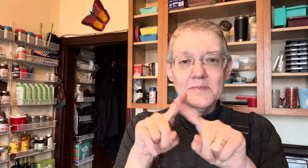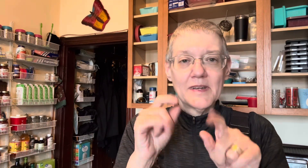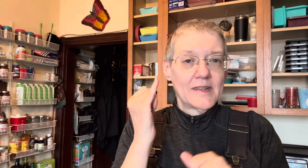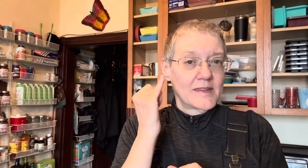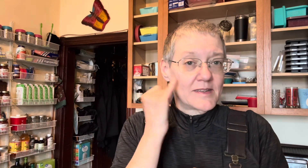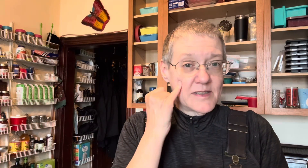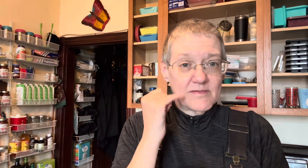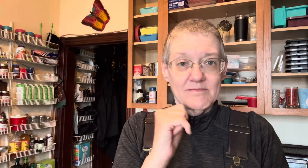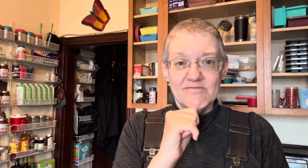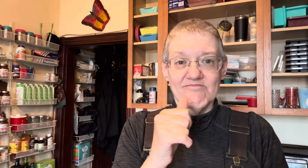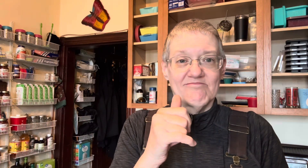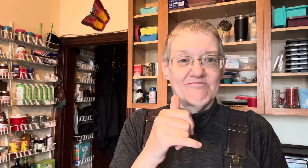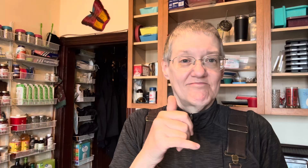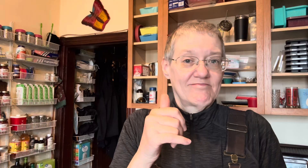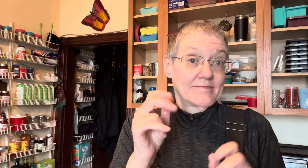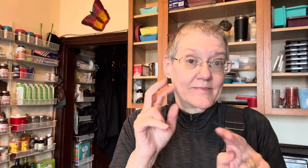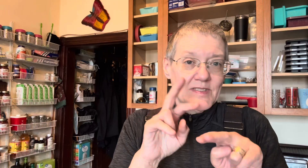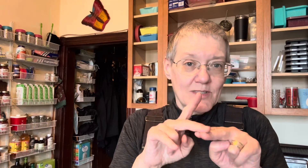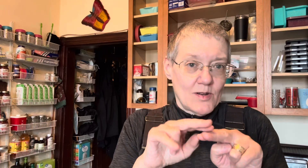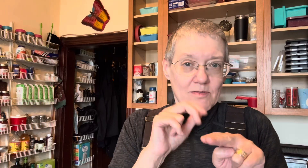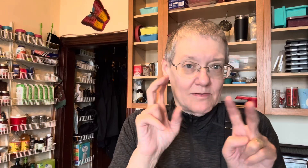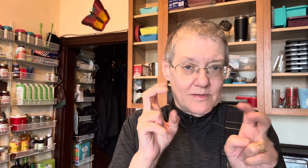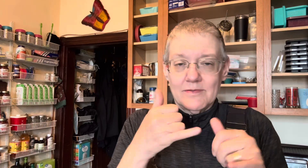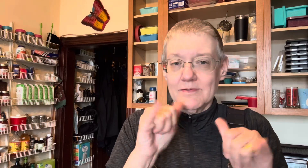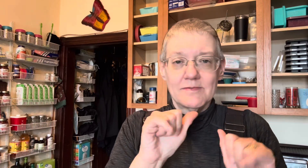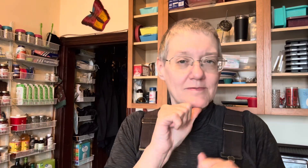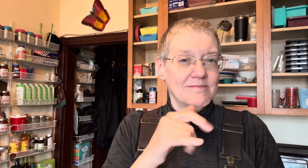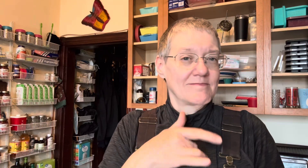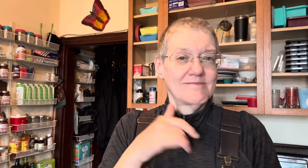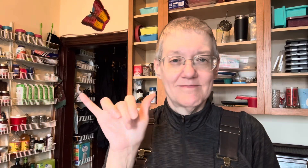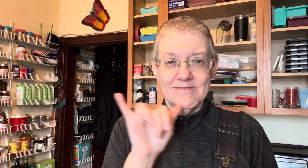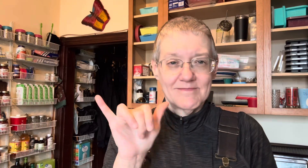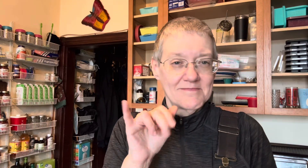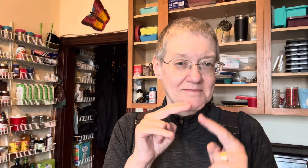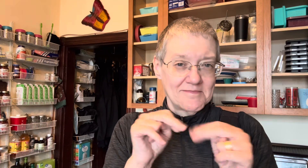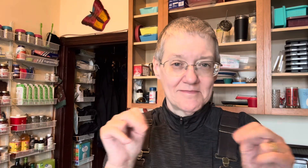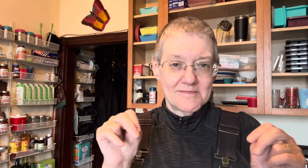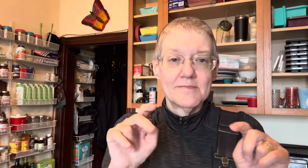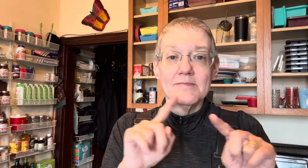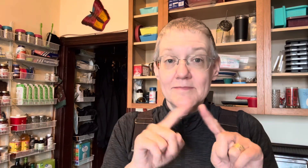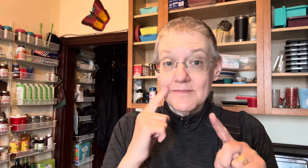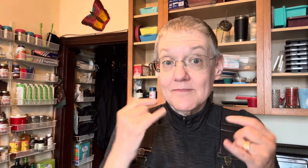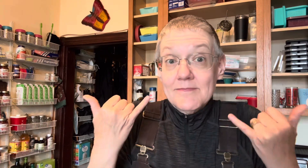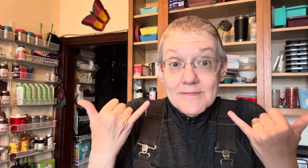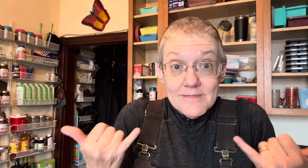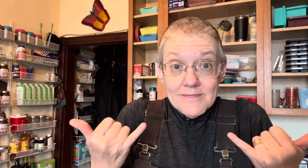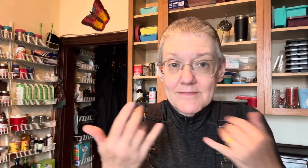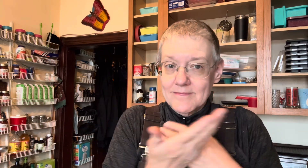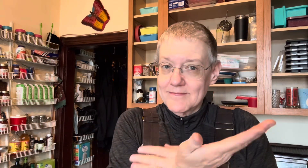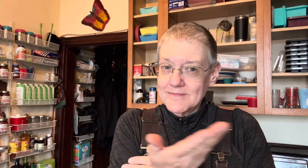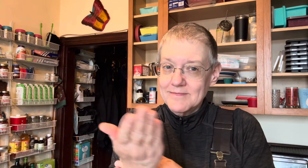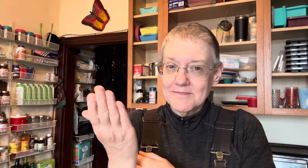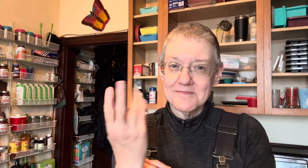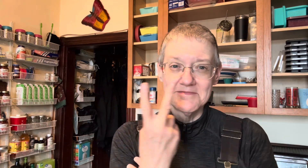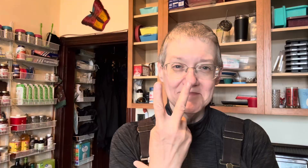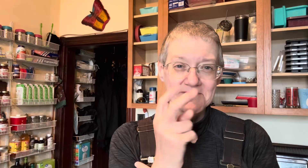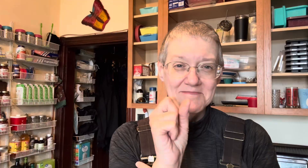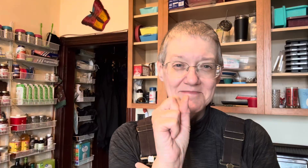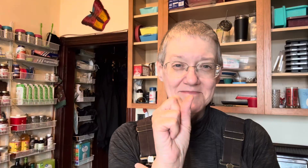Even if salt isn't an issue, he still won't feel like eating bacon. But he's going to be eating bacon for now. Every morning he